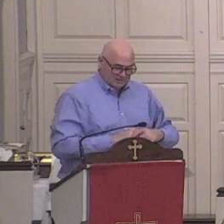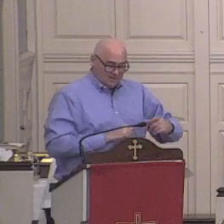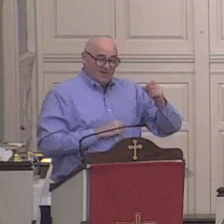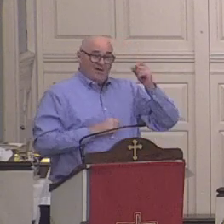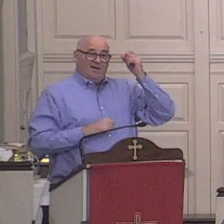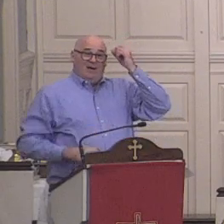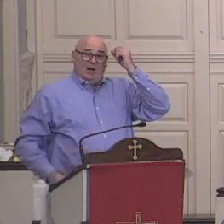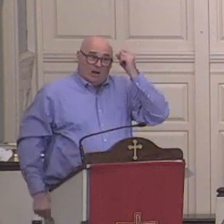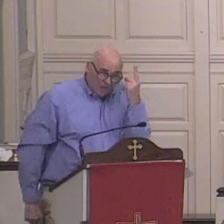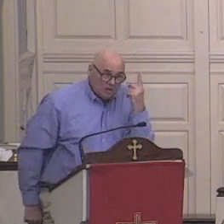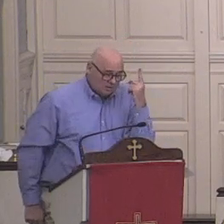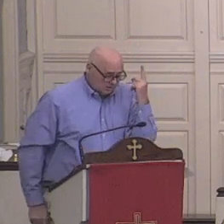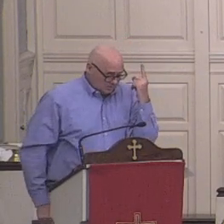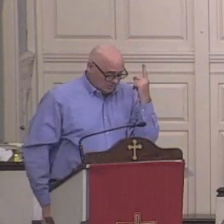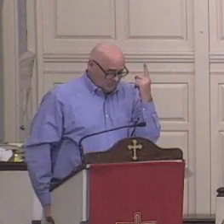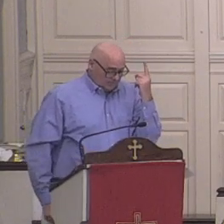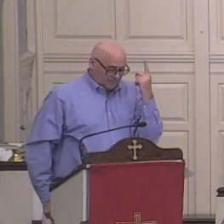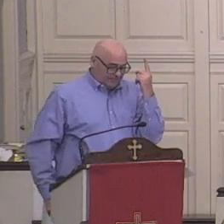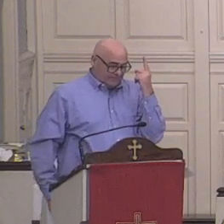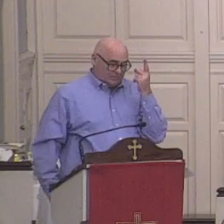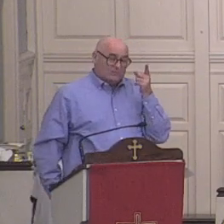release to you the king of the Jews?"